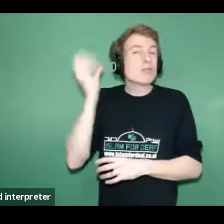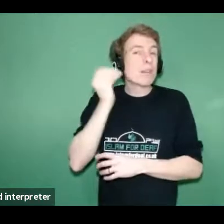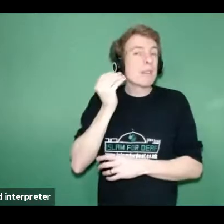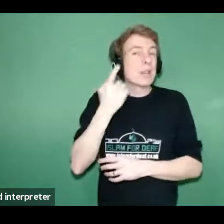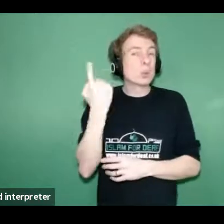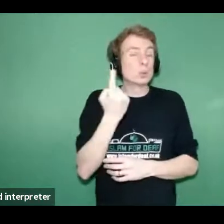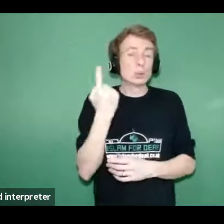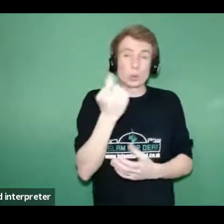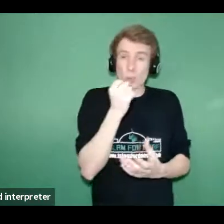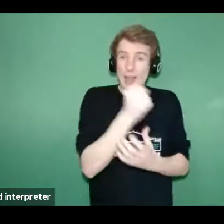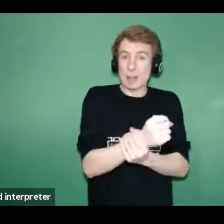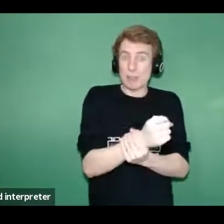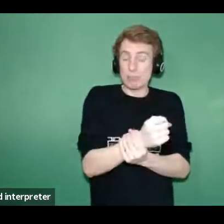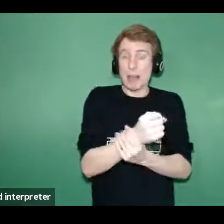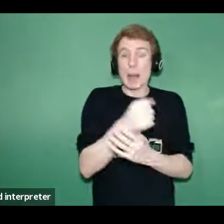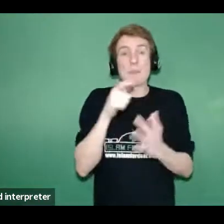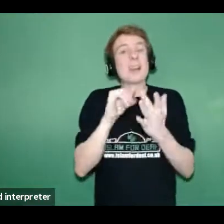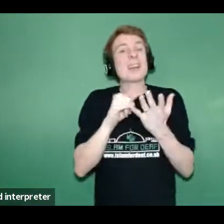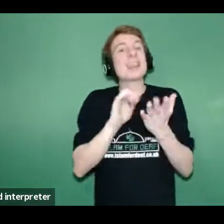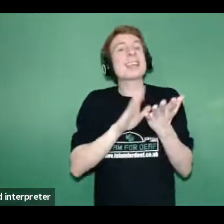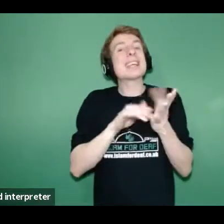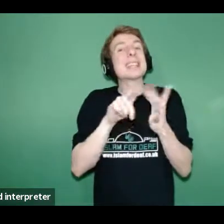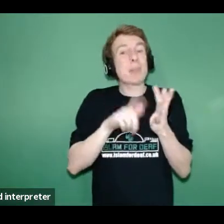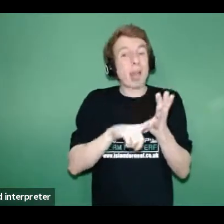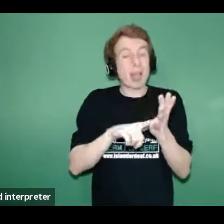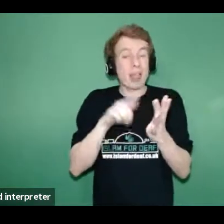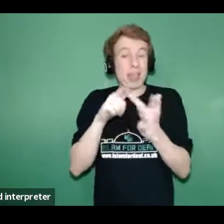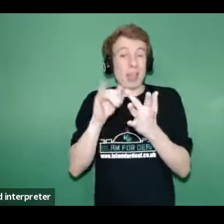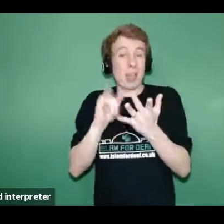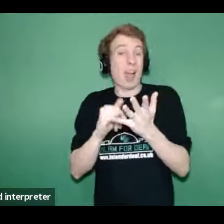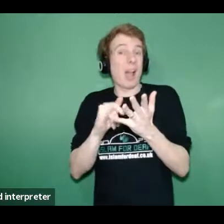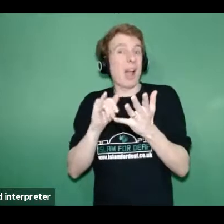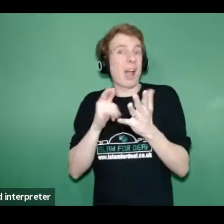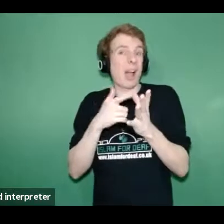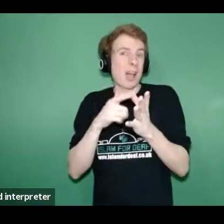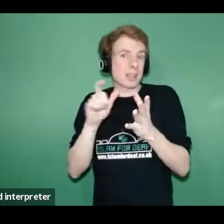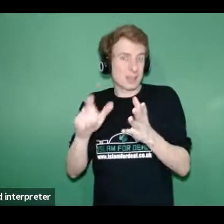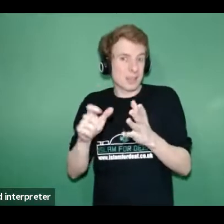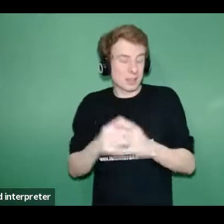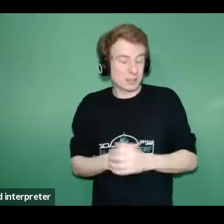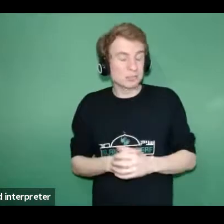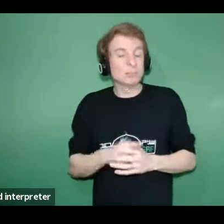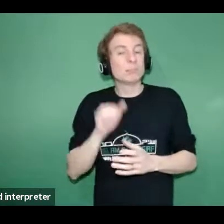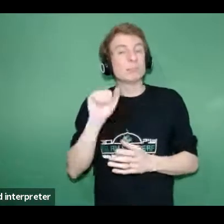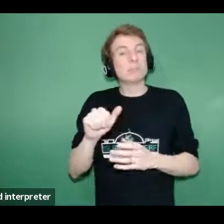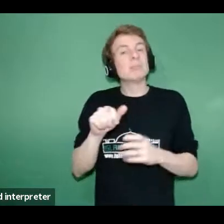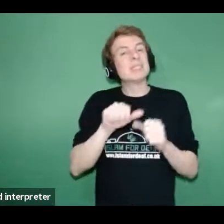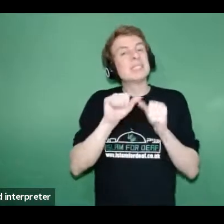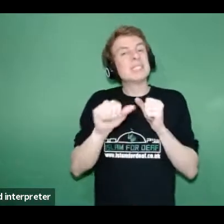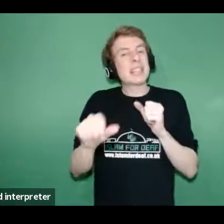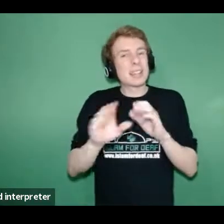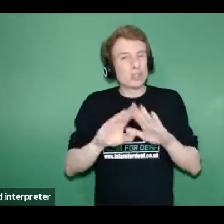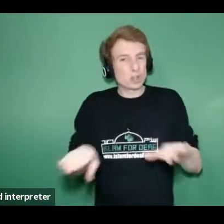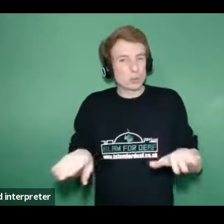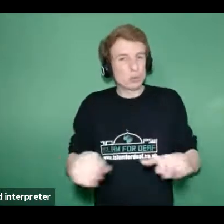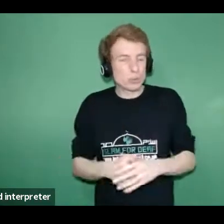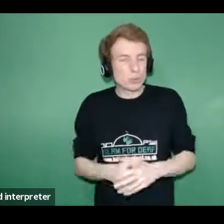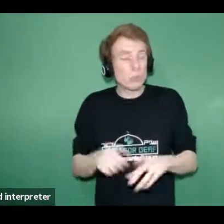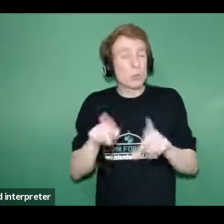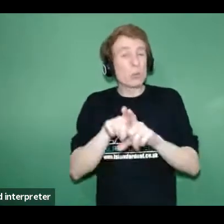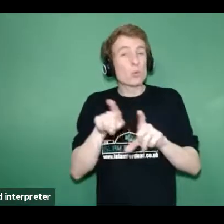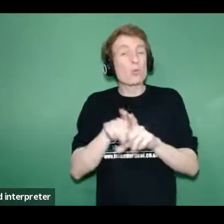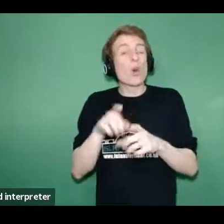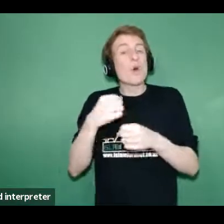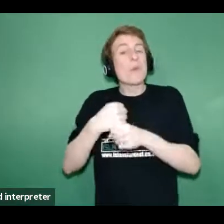Isaac, Jacob and his descendants, and what was given to Moses, Jesus, and other prophets from their